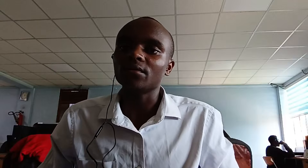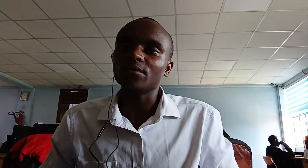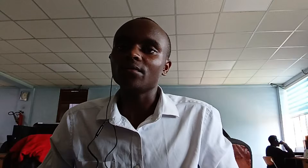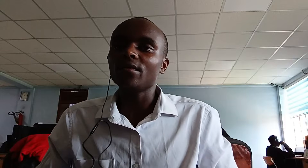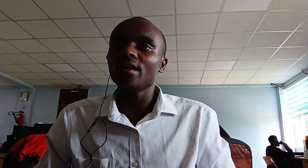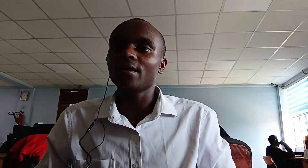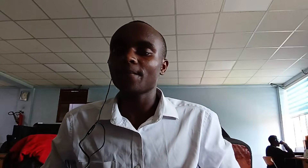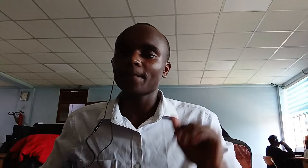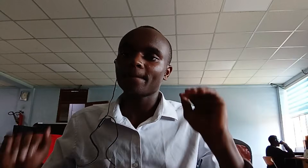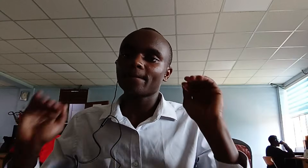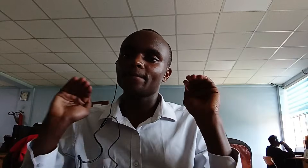youth.